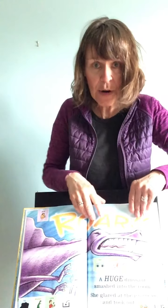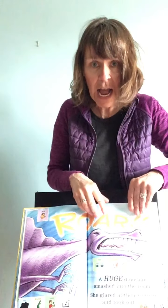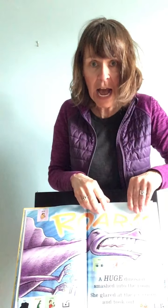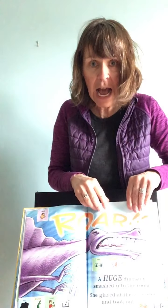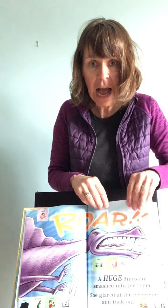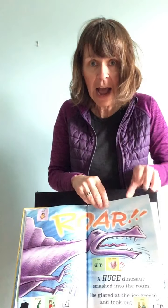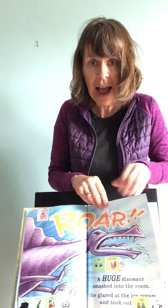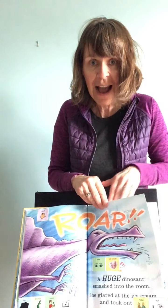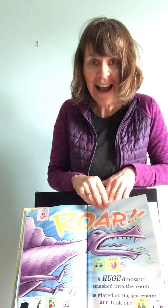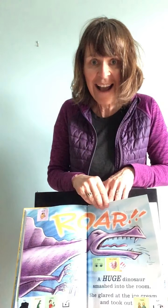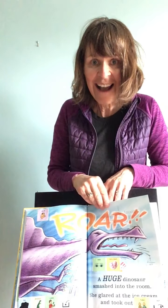a